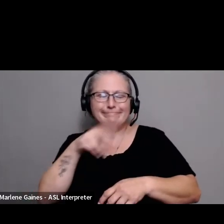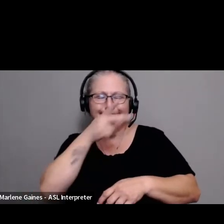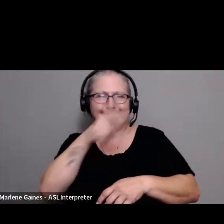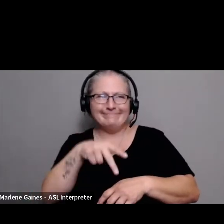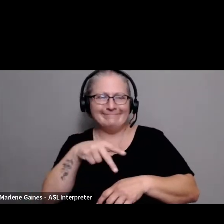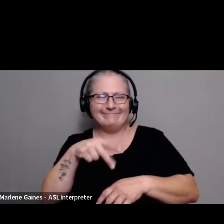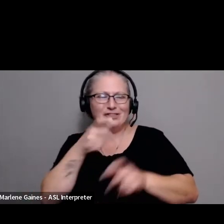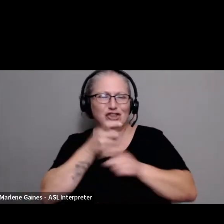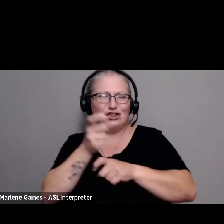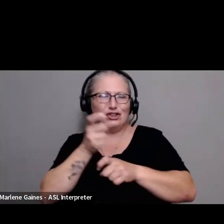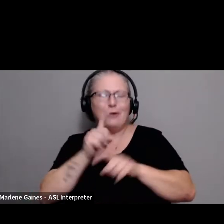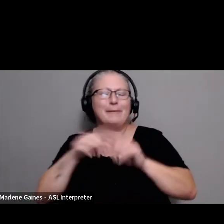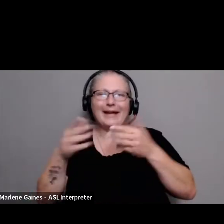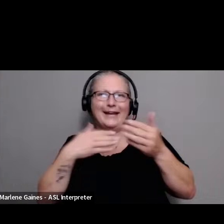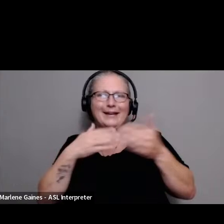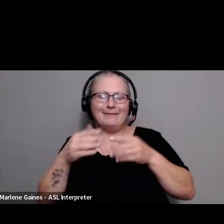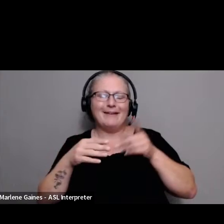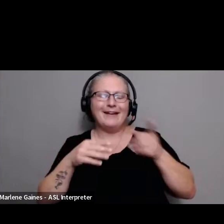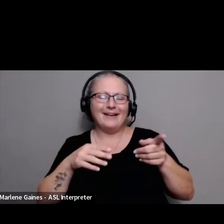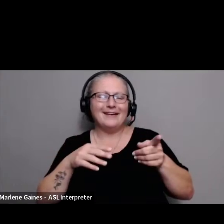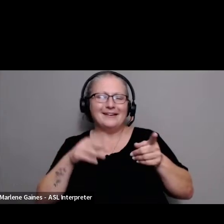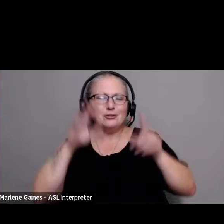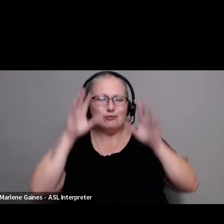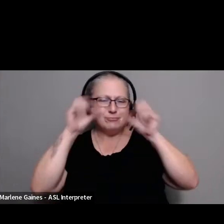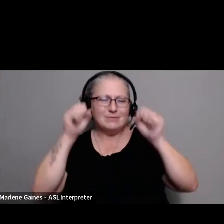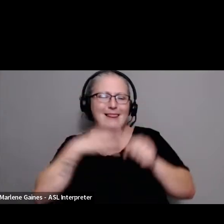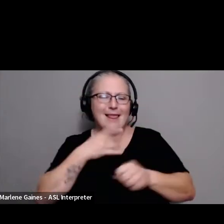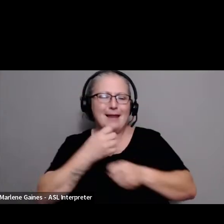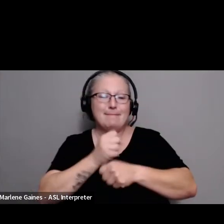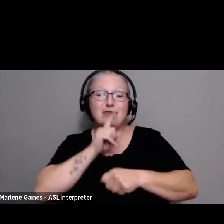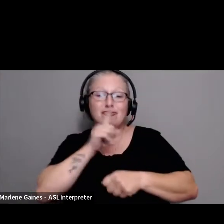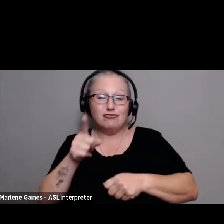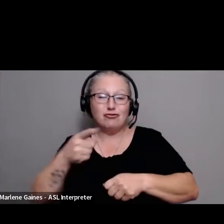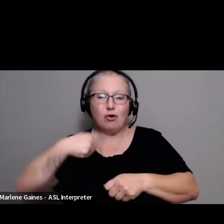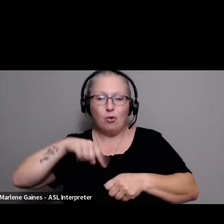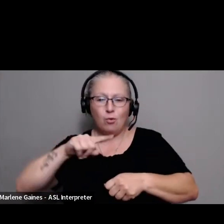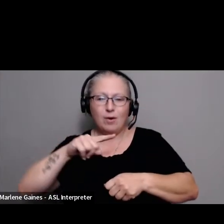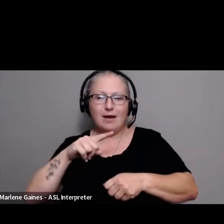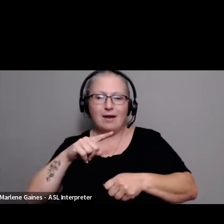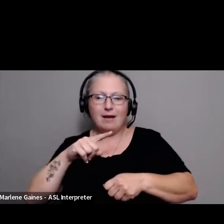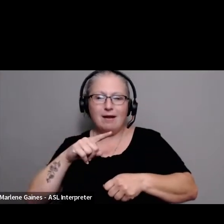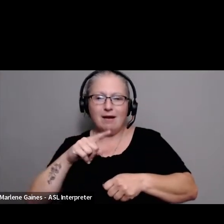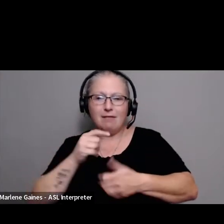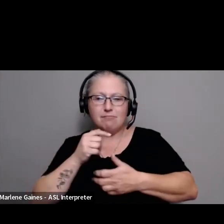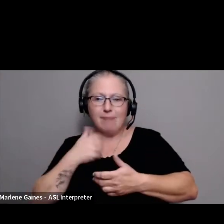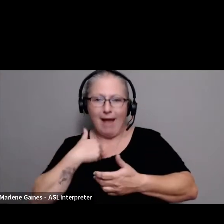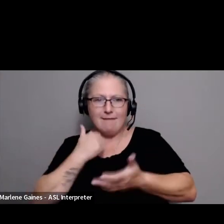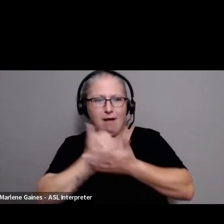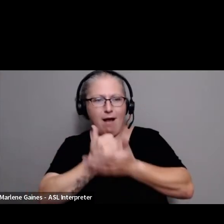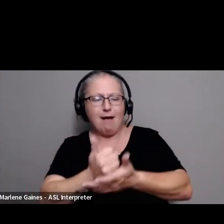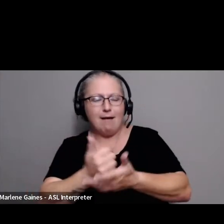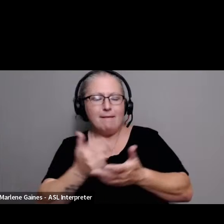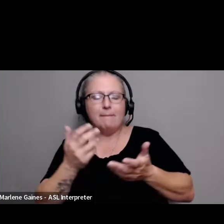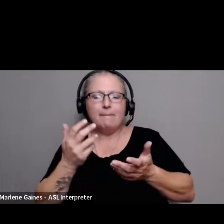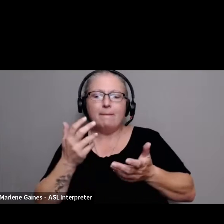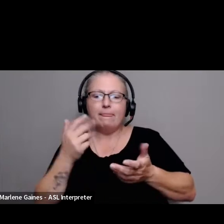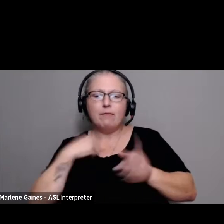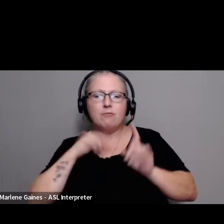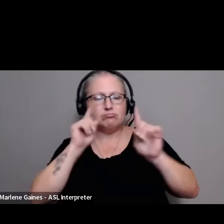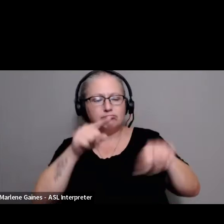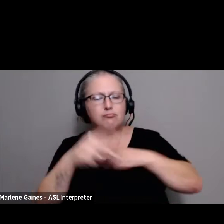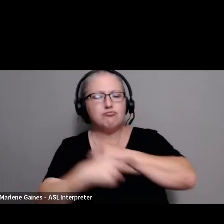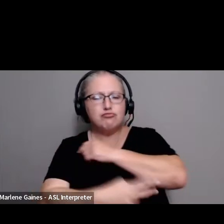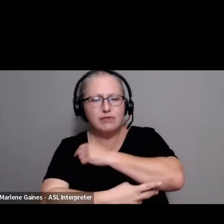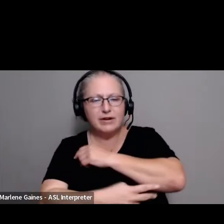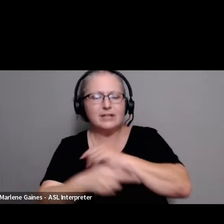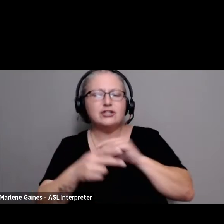But anyway, he likes to make sure we are get accommodated. So we were out there at Bridge, and I got to